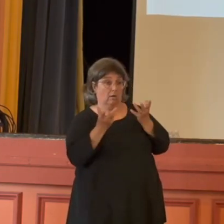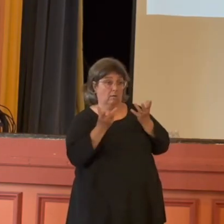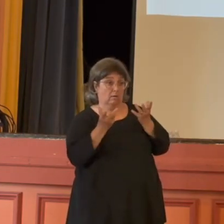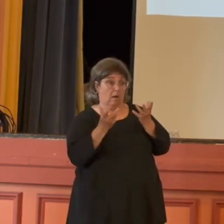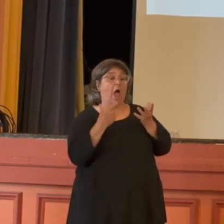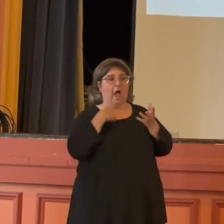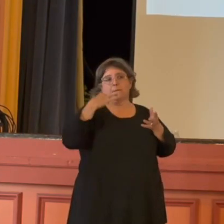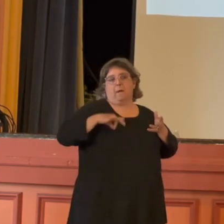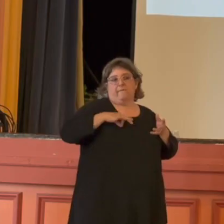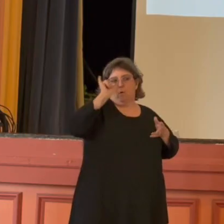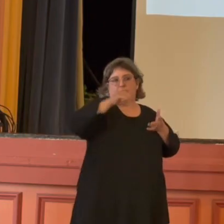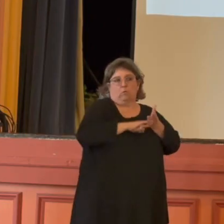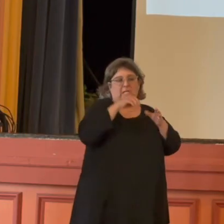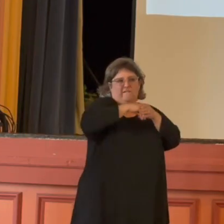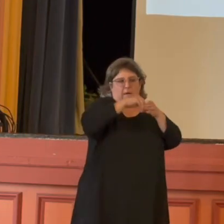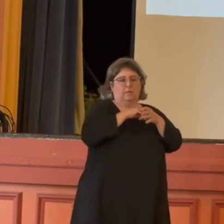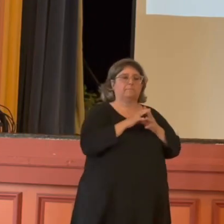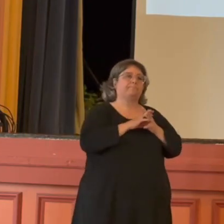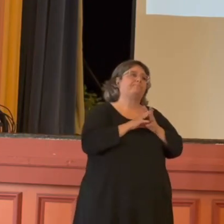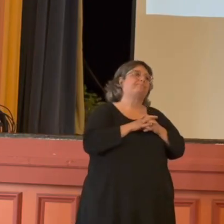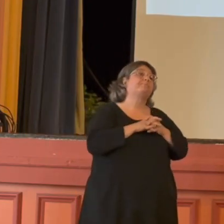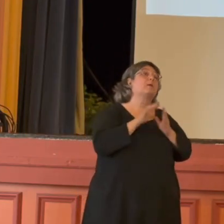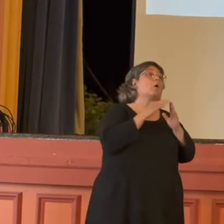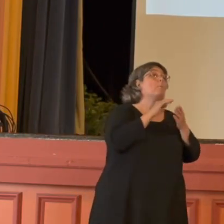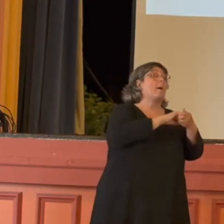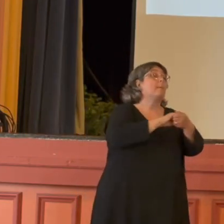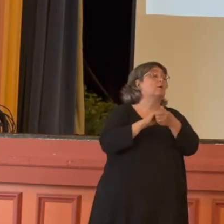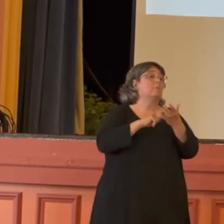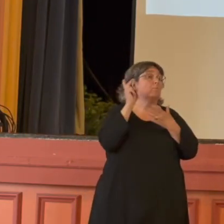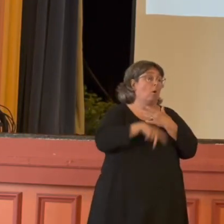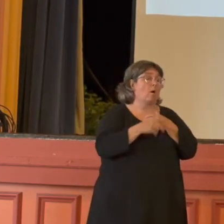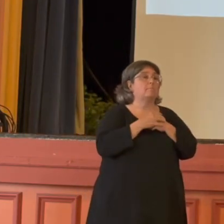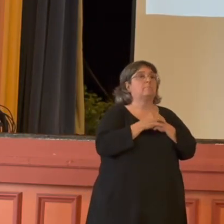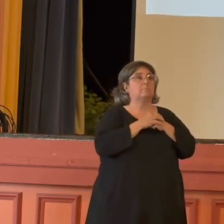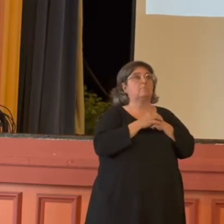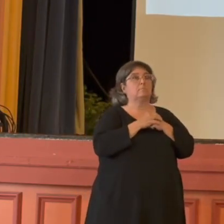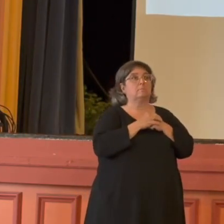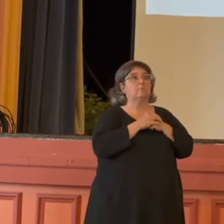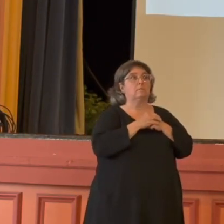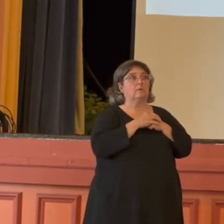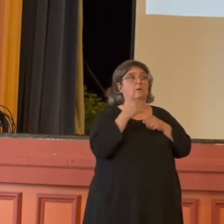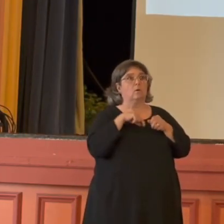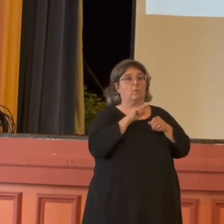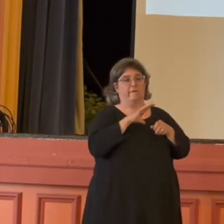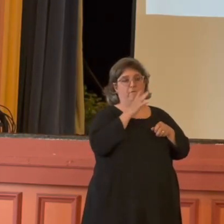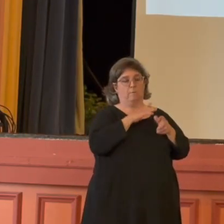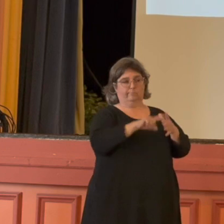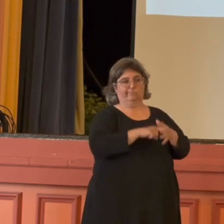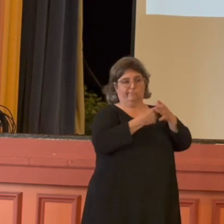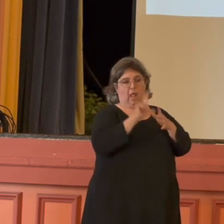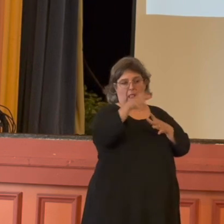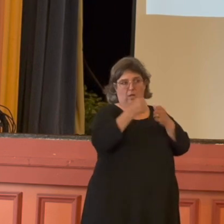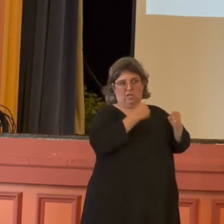reap the benefits to those investments. So through this community partnership program, which we will formally launch later